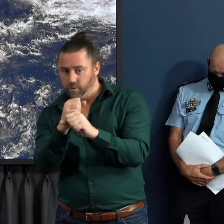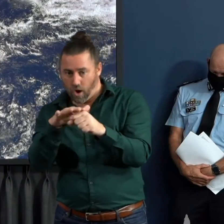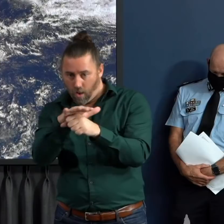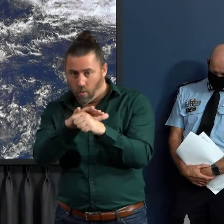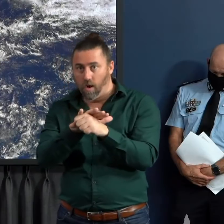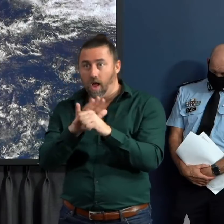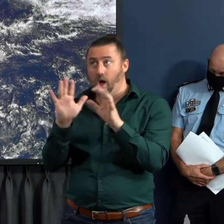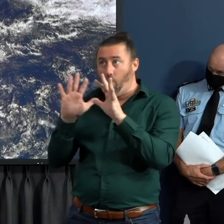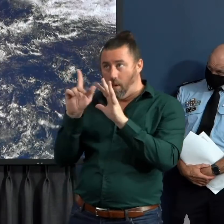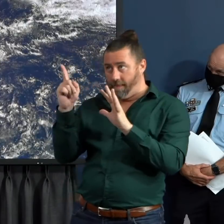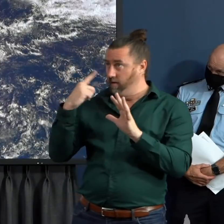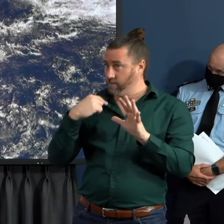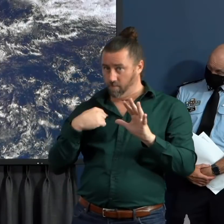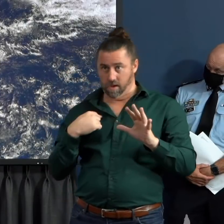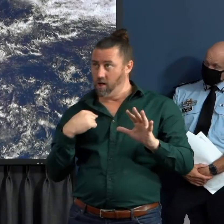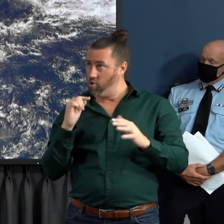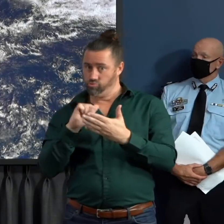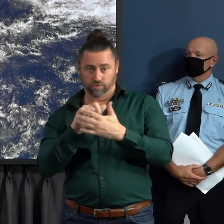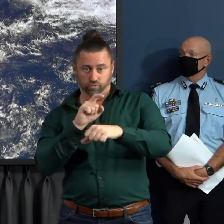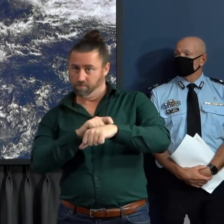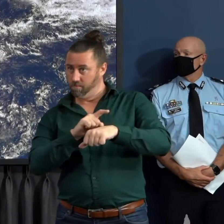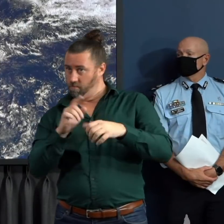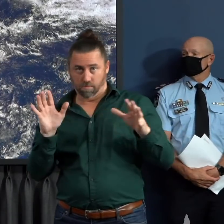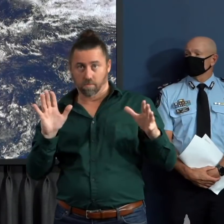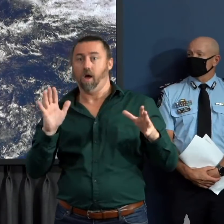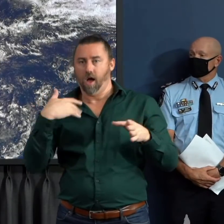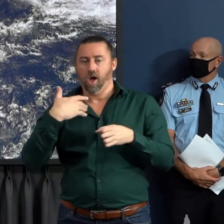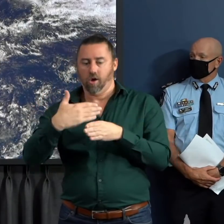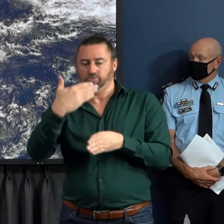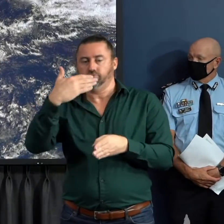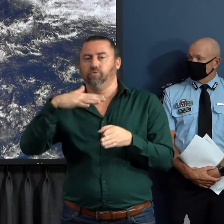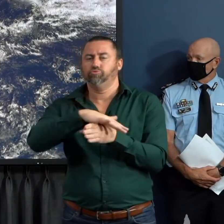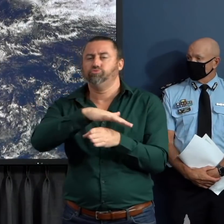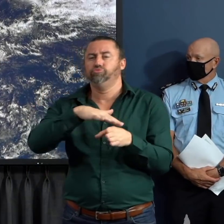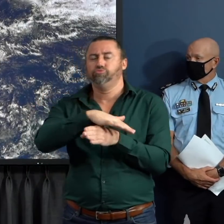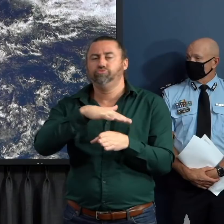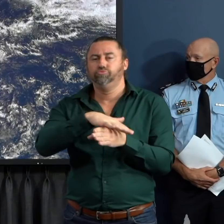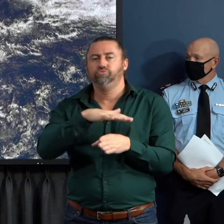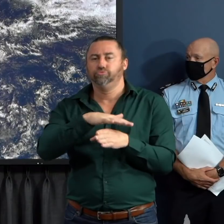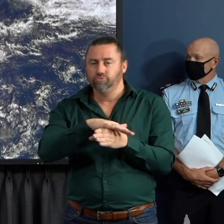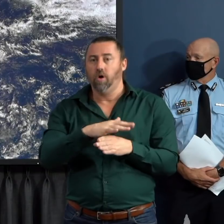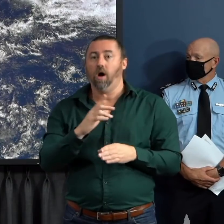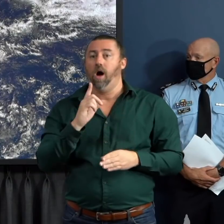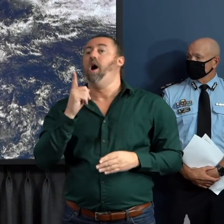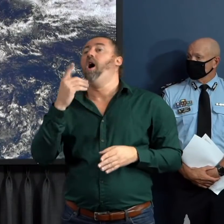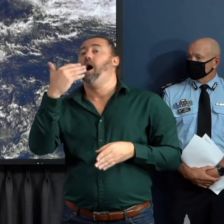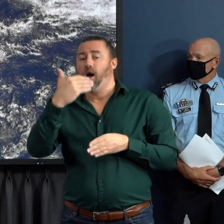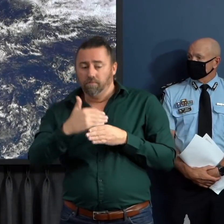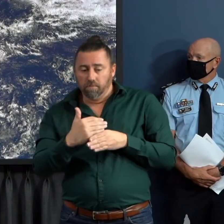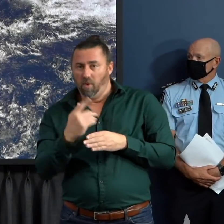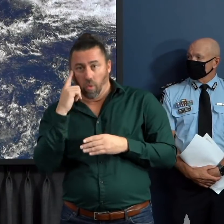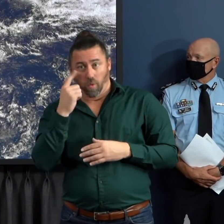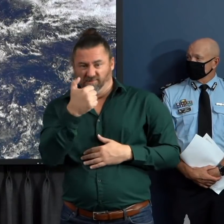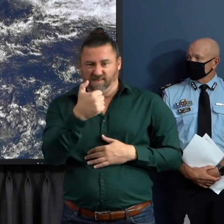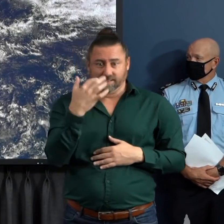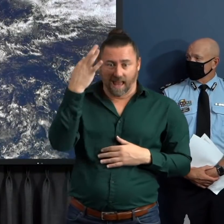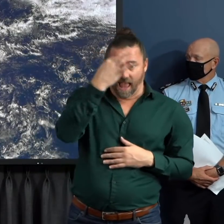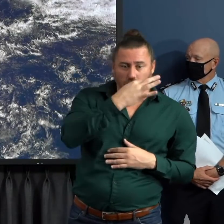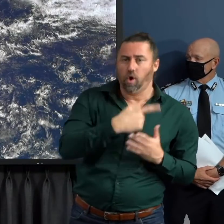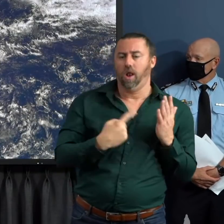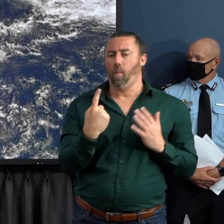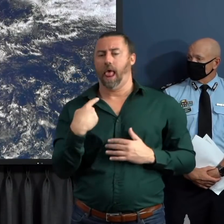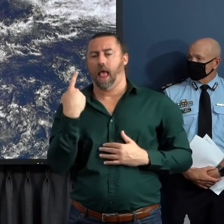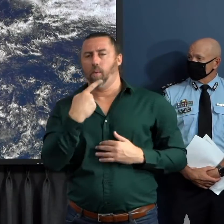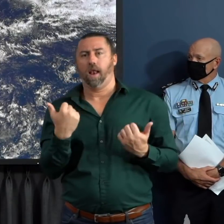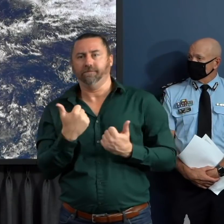Bureau. And that is why these programs do alter and change over time, and in terms of what citizens of South